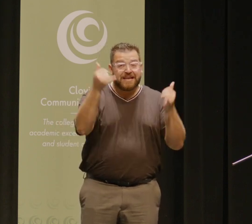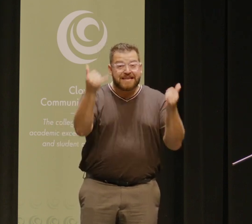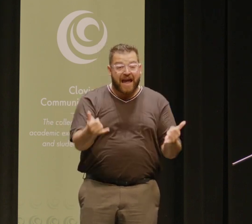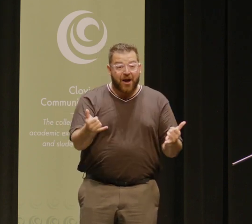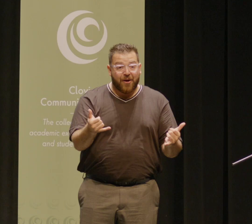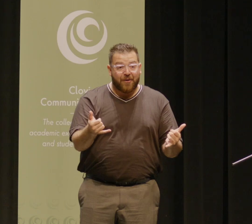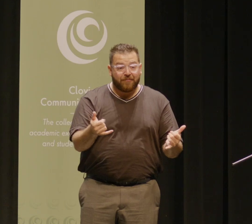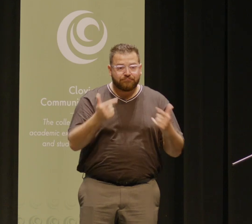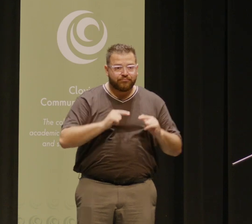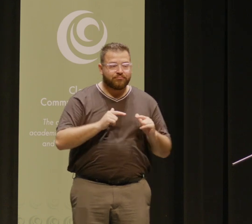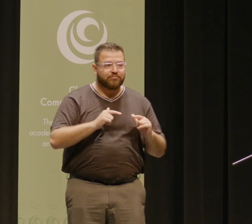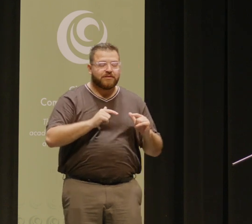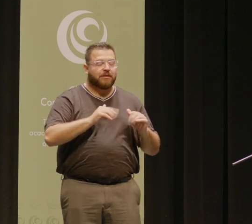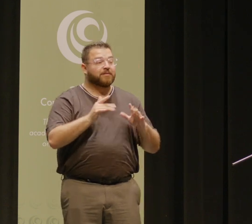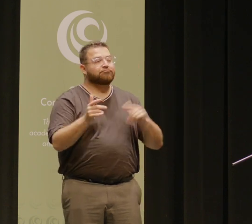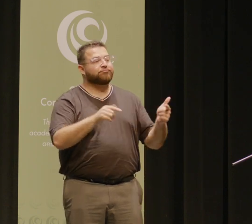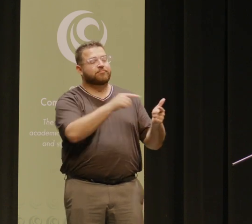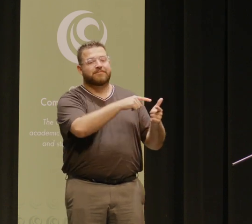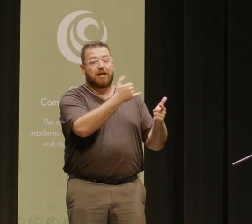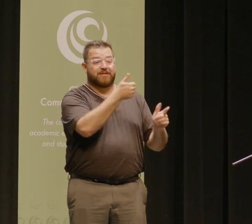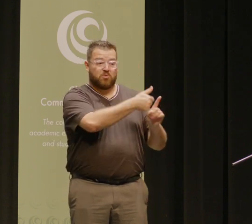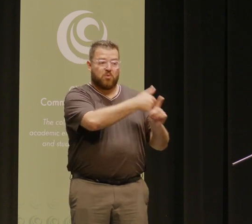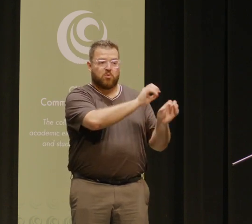president and CEO of his own organization.